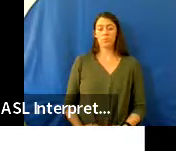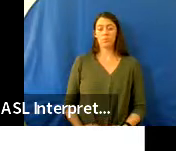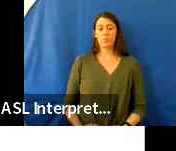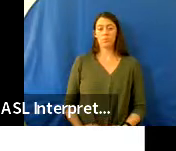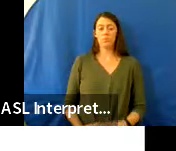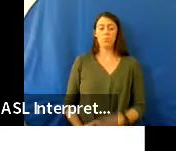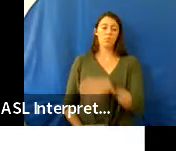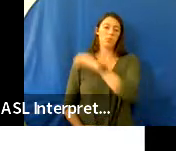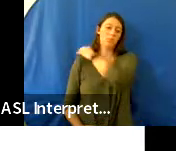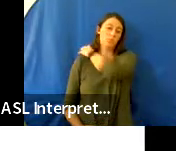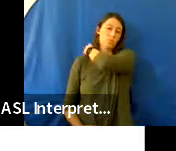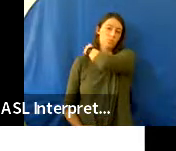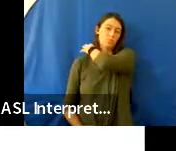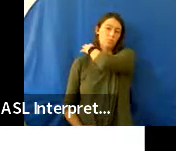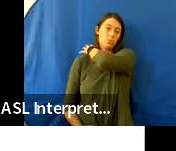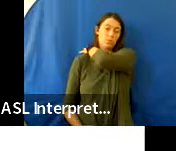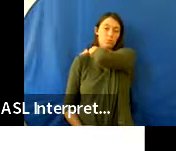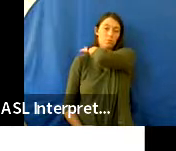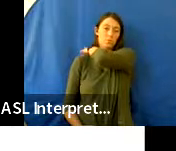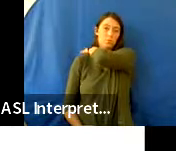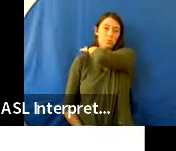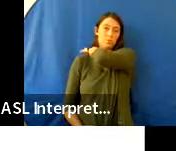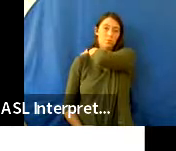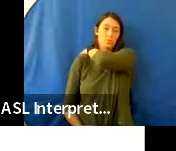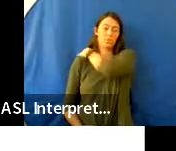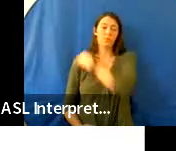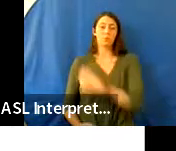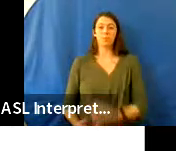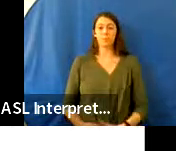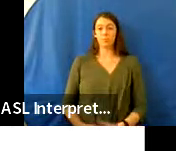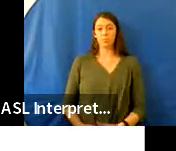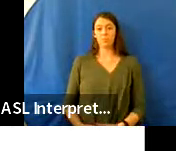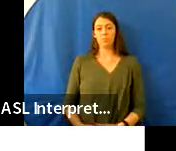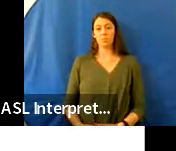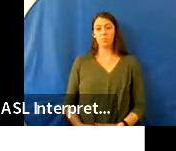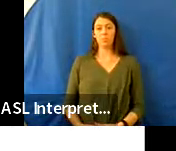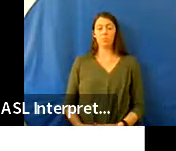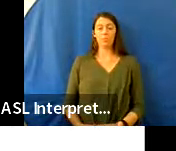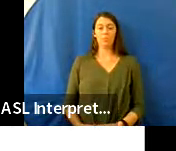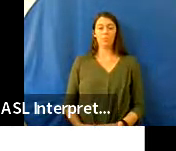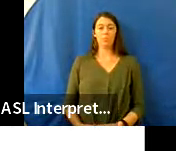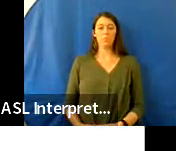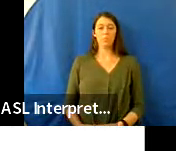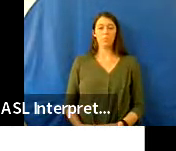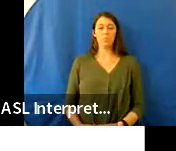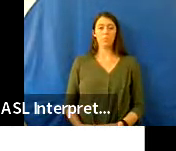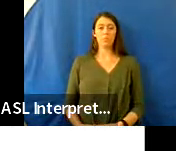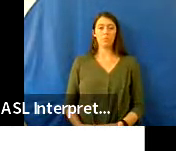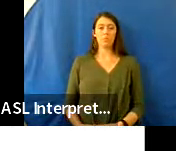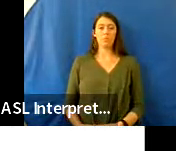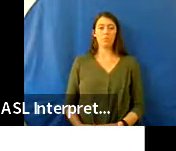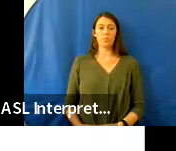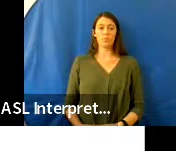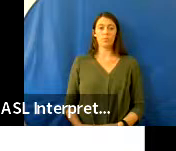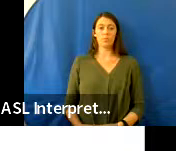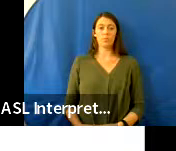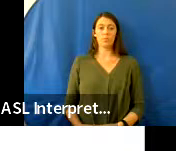abajo en unos momentos y ahí usted puede elegir su idioma de español.